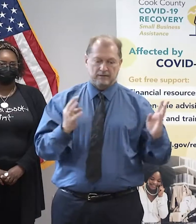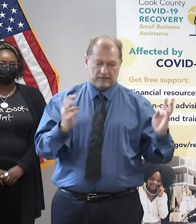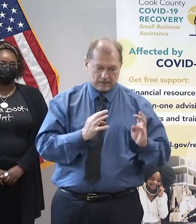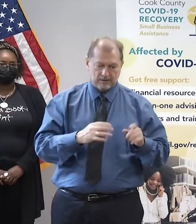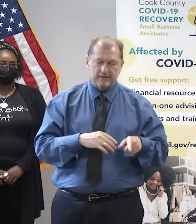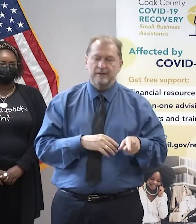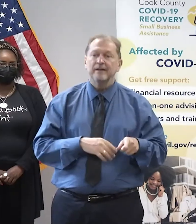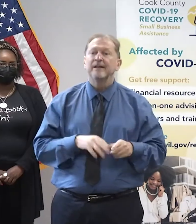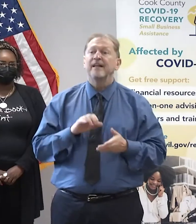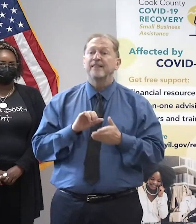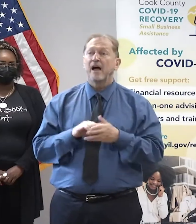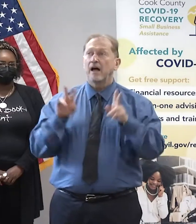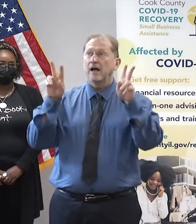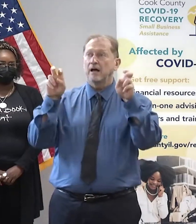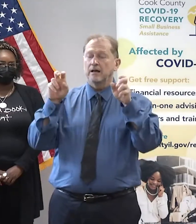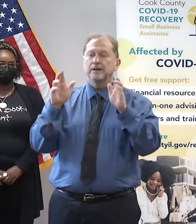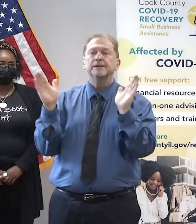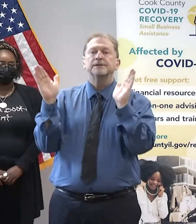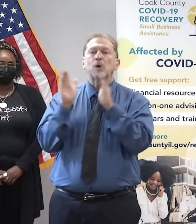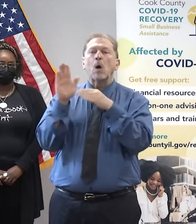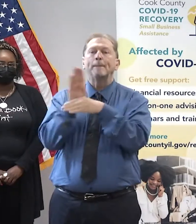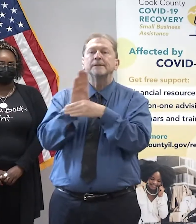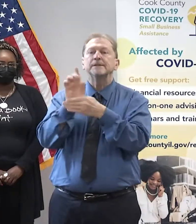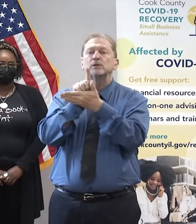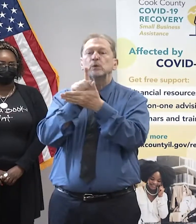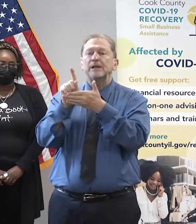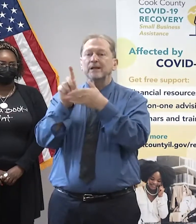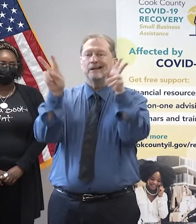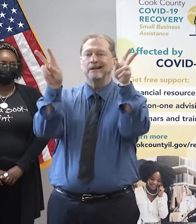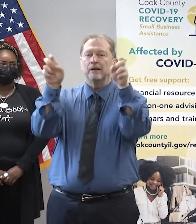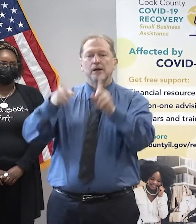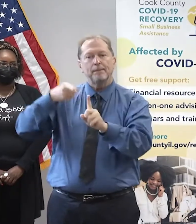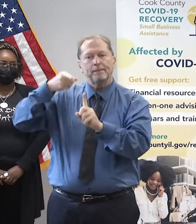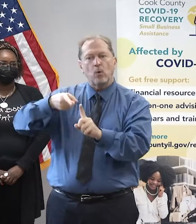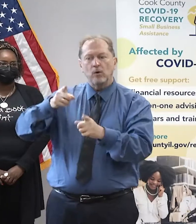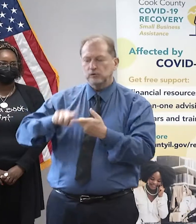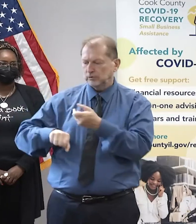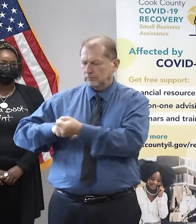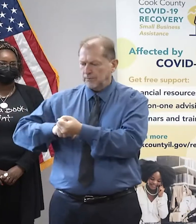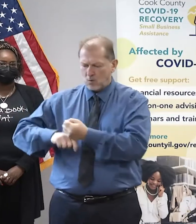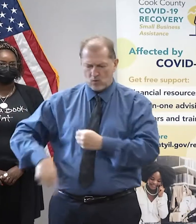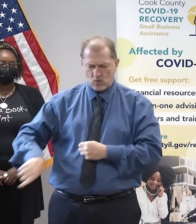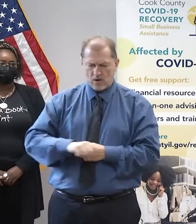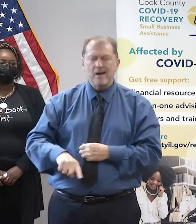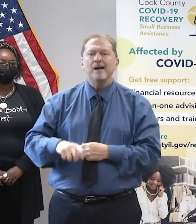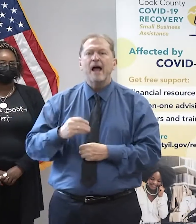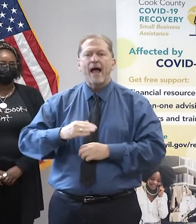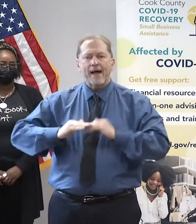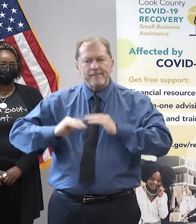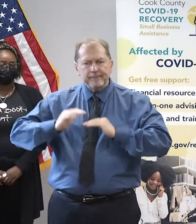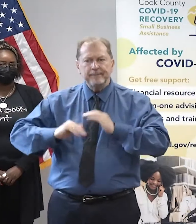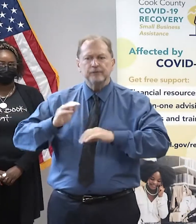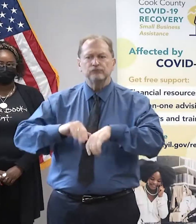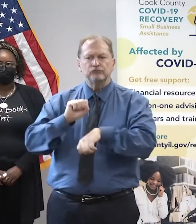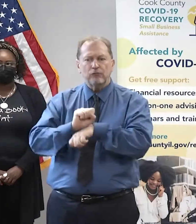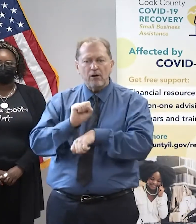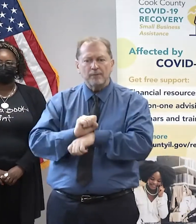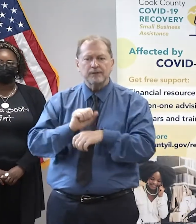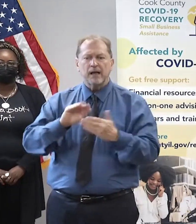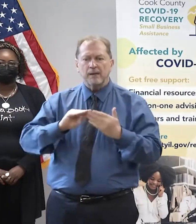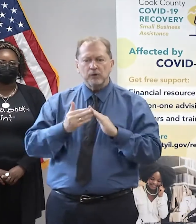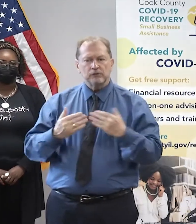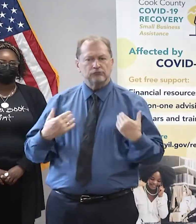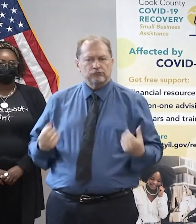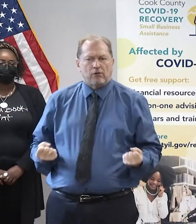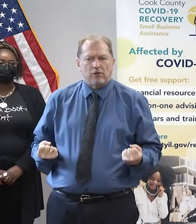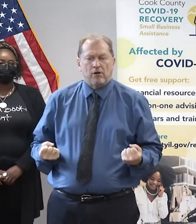Small Business Week is about acknowledging and supporting our employers who create jobs and strengthen our communities. We're proud of